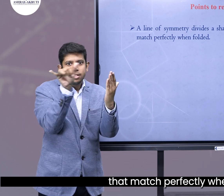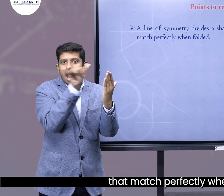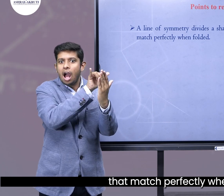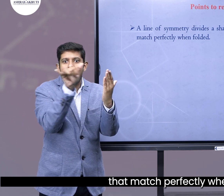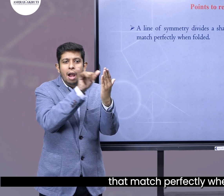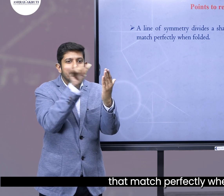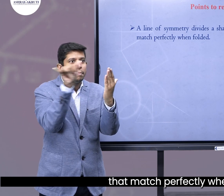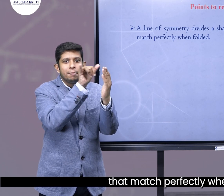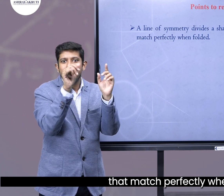perfectly when folded.